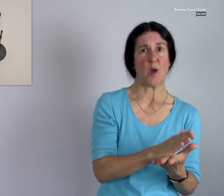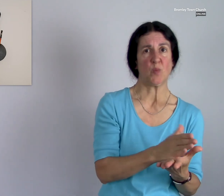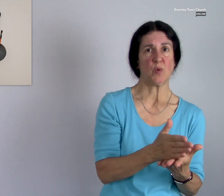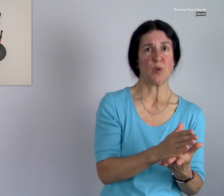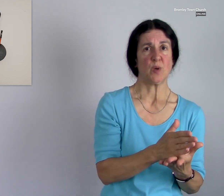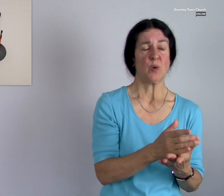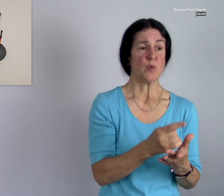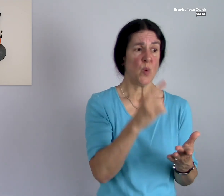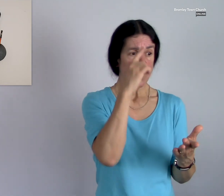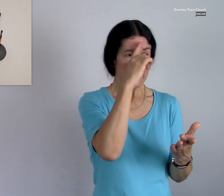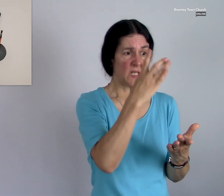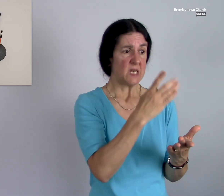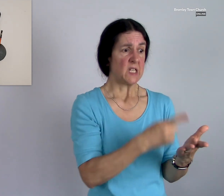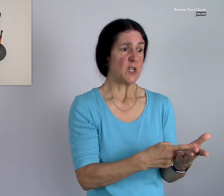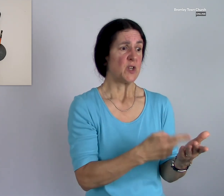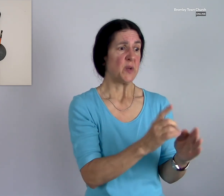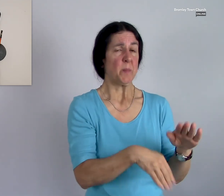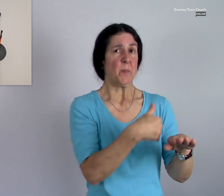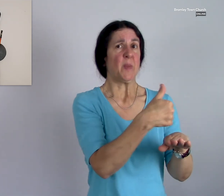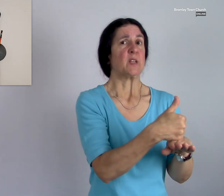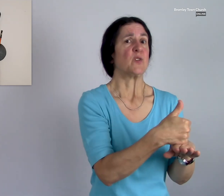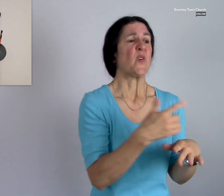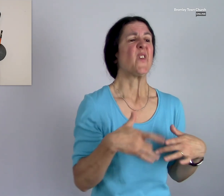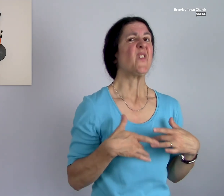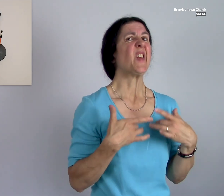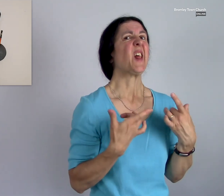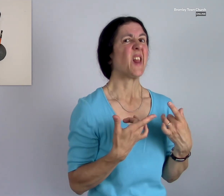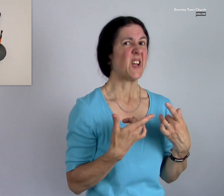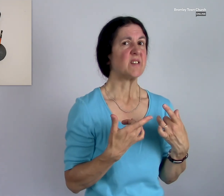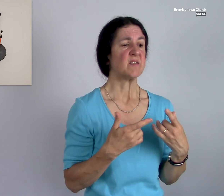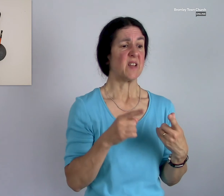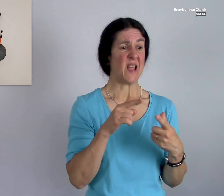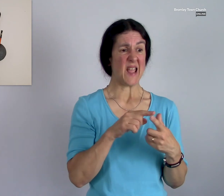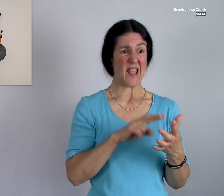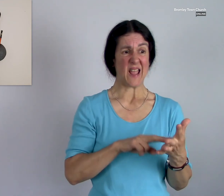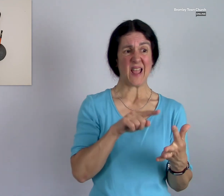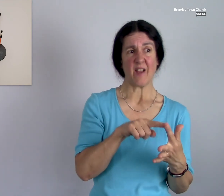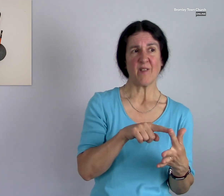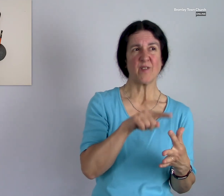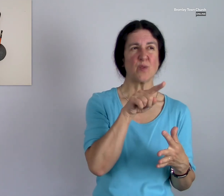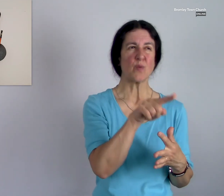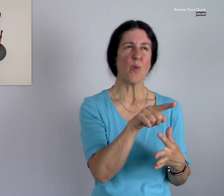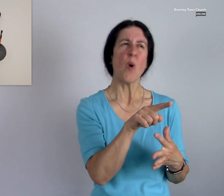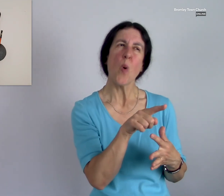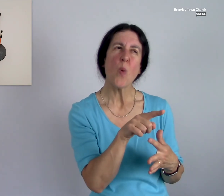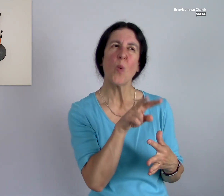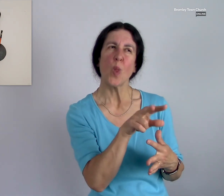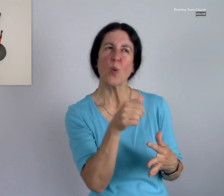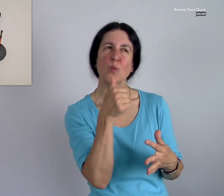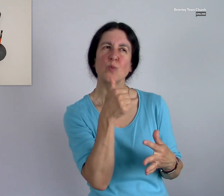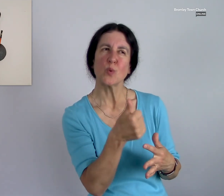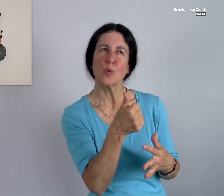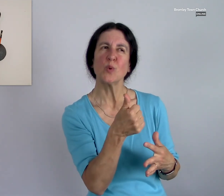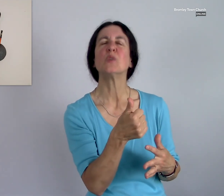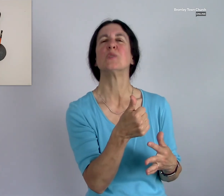act. And that's what the enemy tries to make us do today. The enemy tries to make us to doubt God's